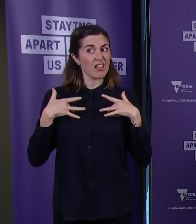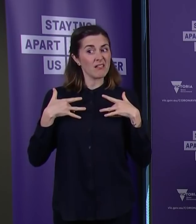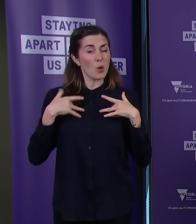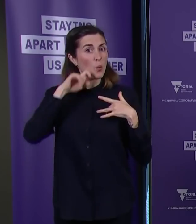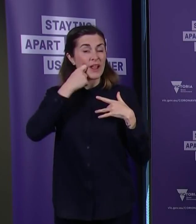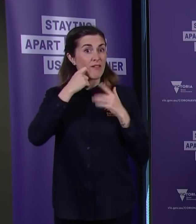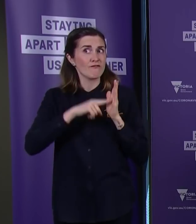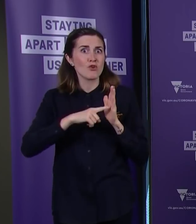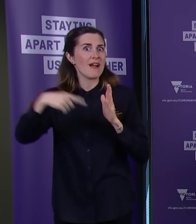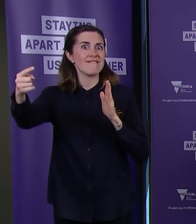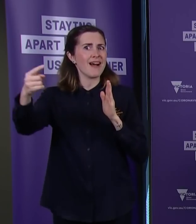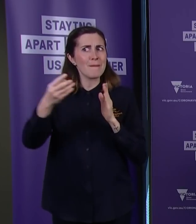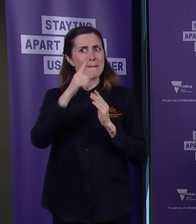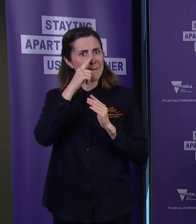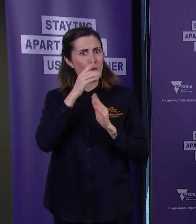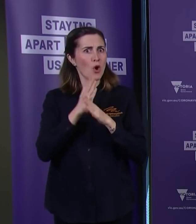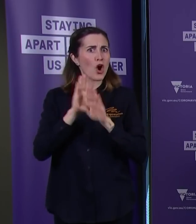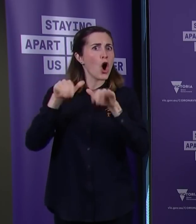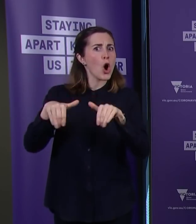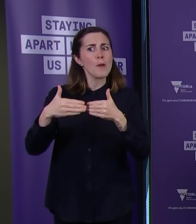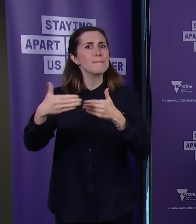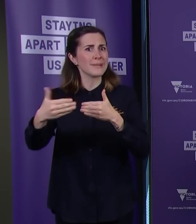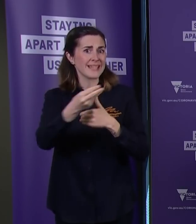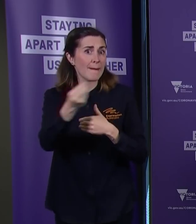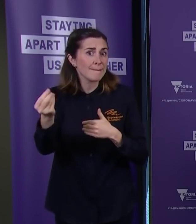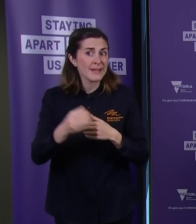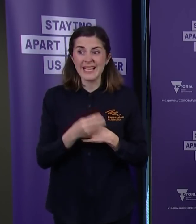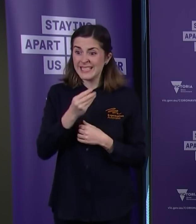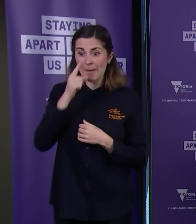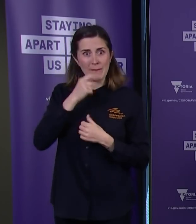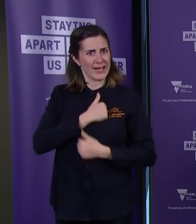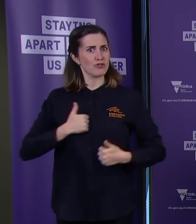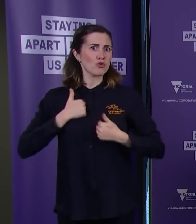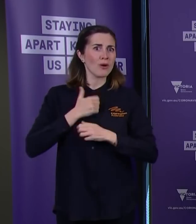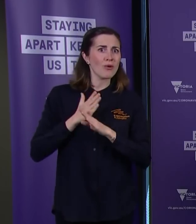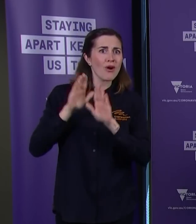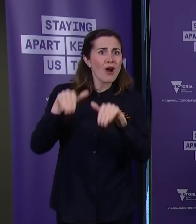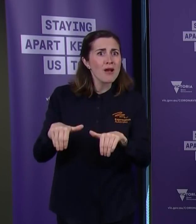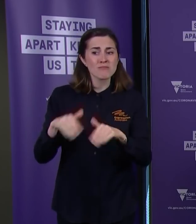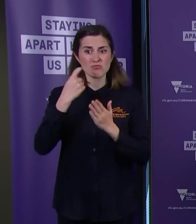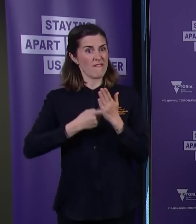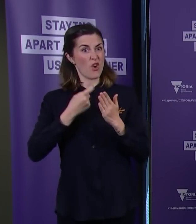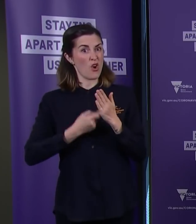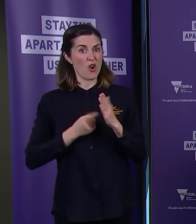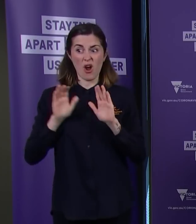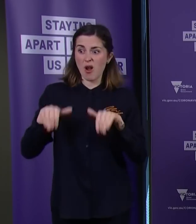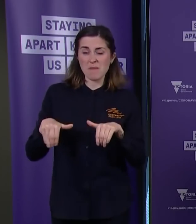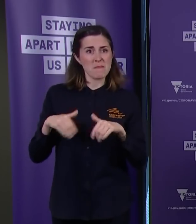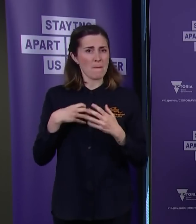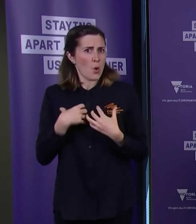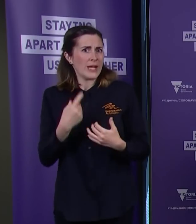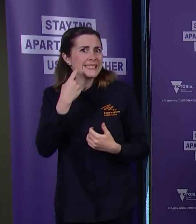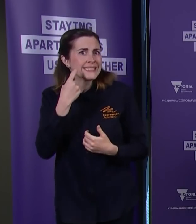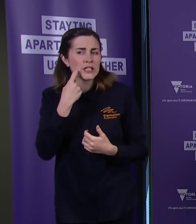about how they can be supported in remote working arrangements ongoing, and many people will choose that for some of